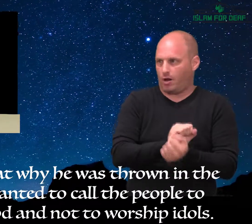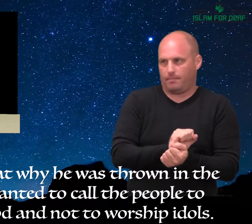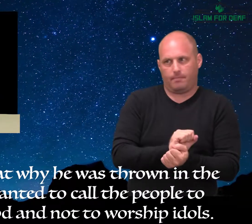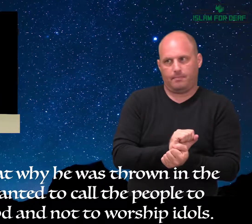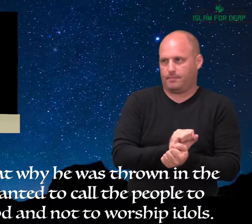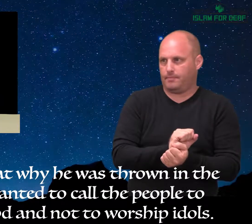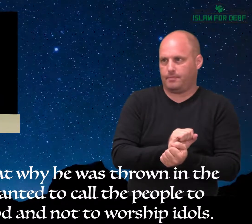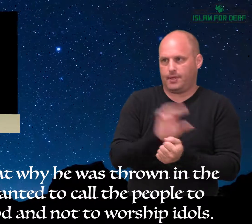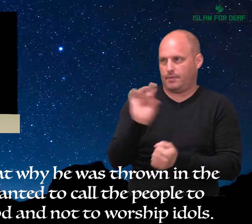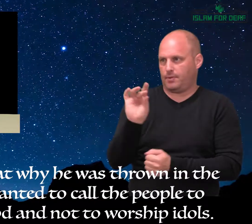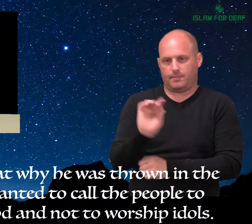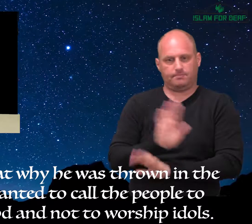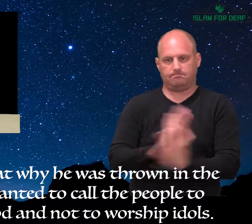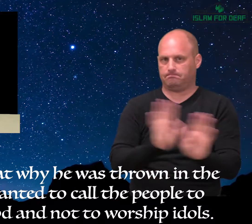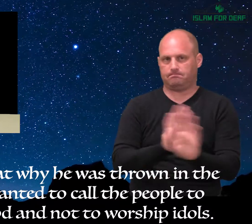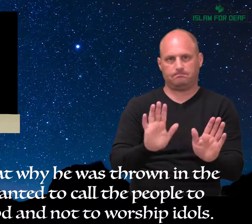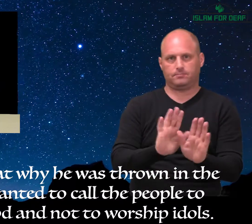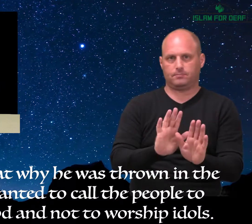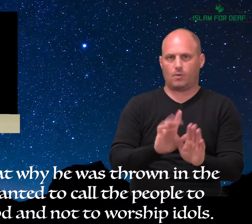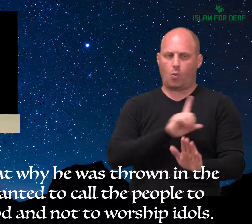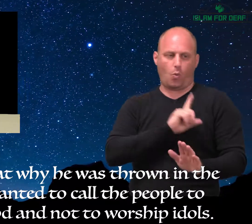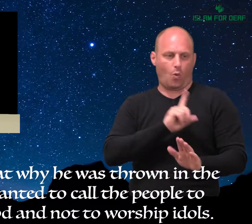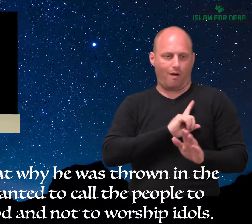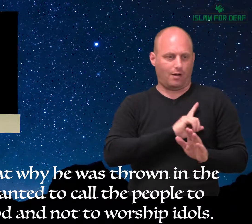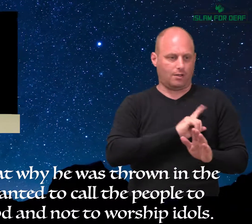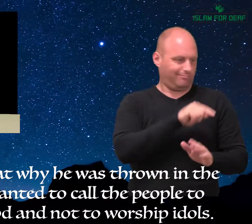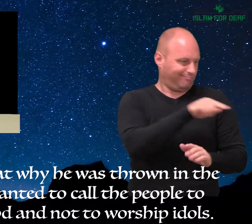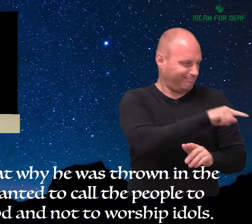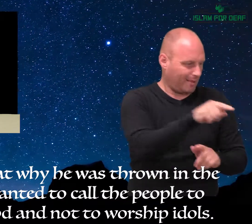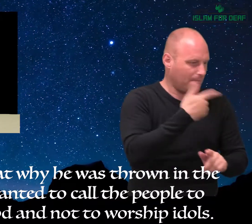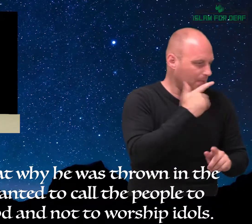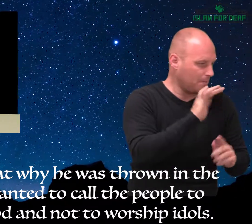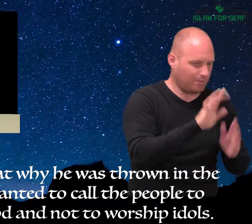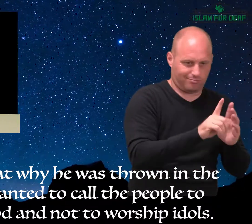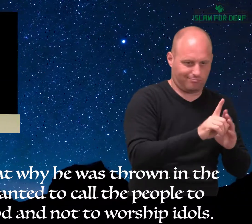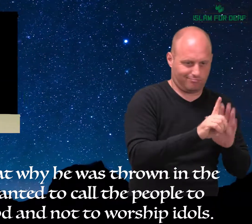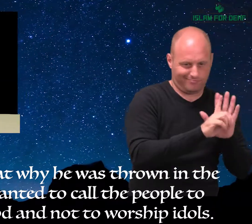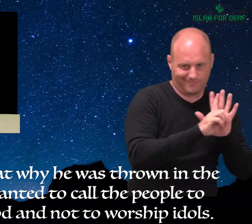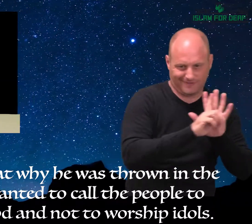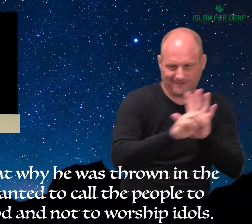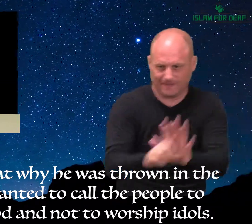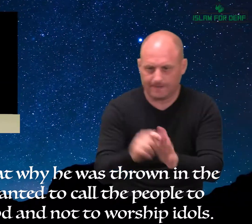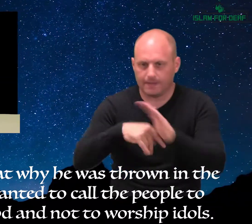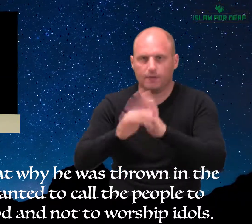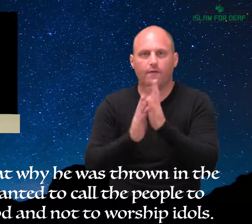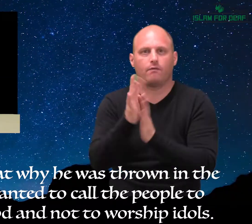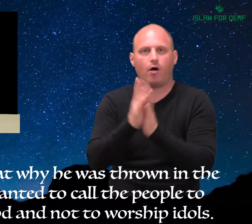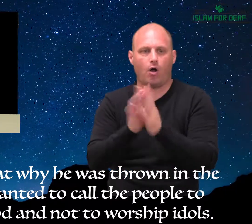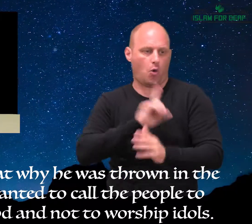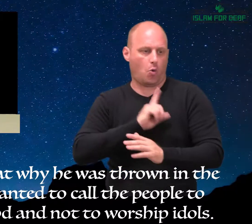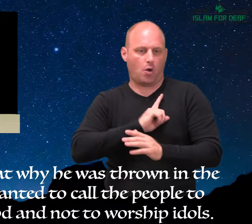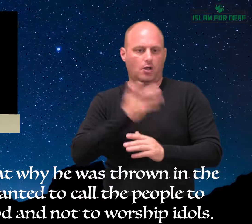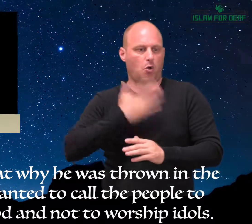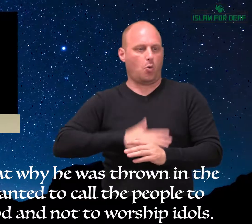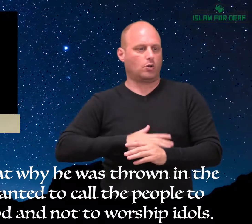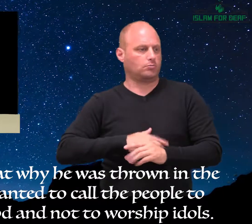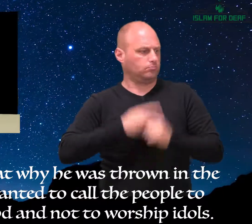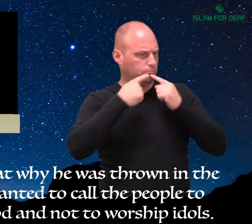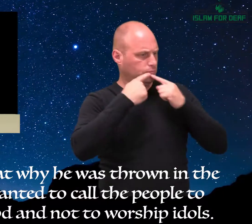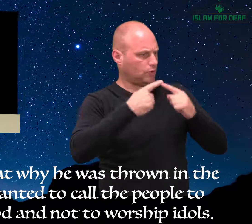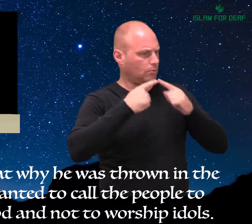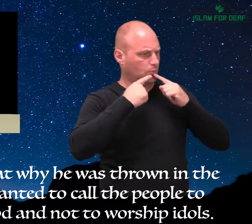The only reason that he was thrown into the fire was that he wanted to call the people to worship